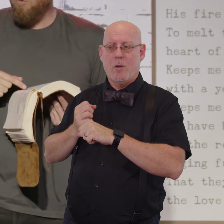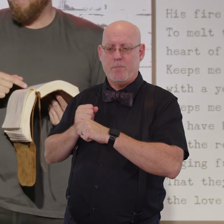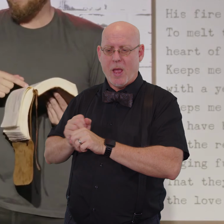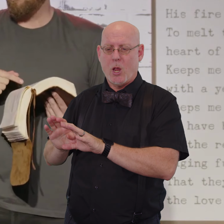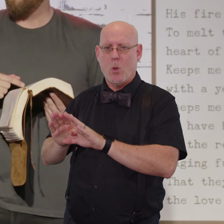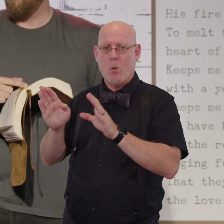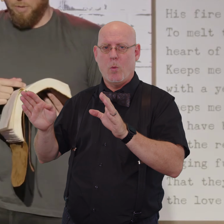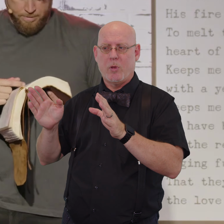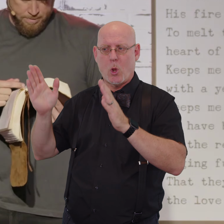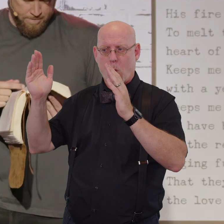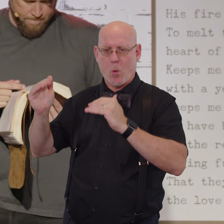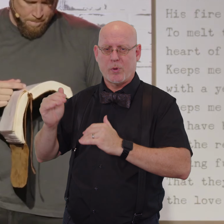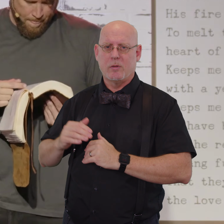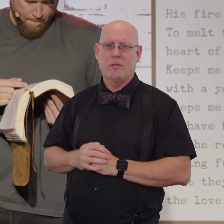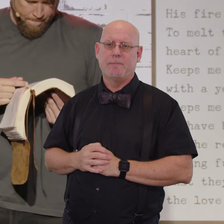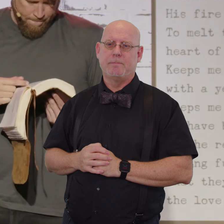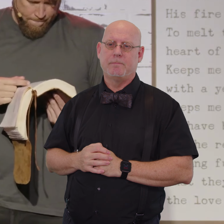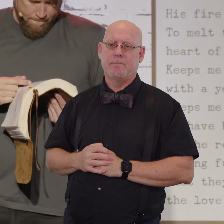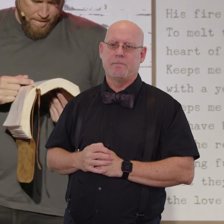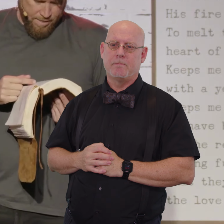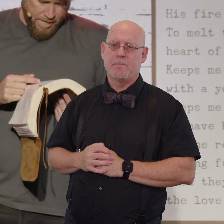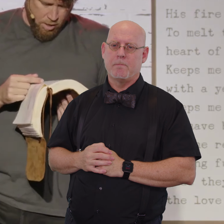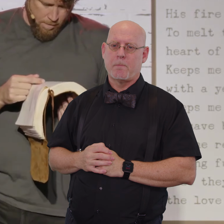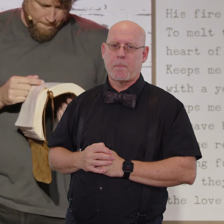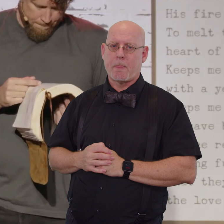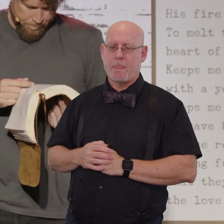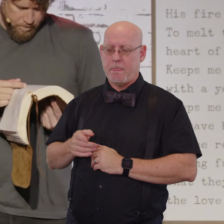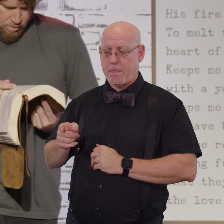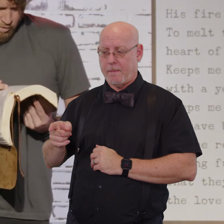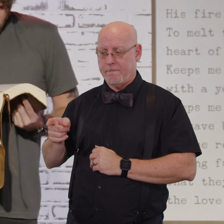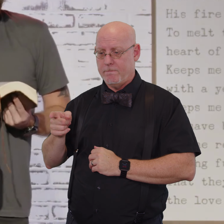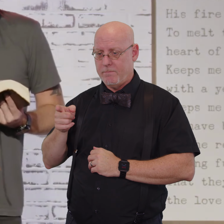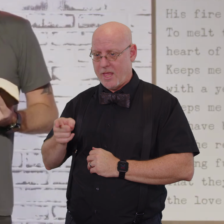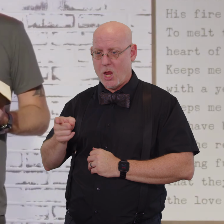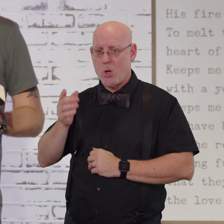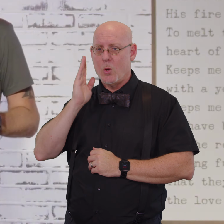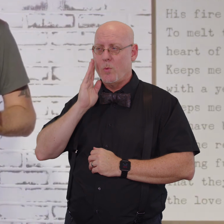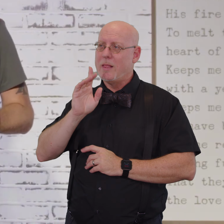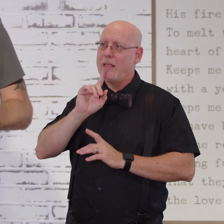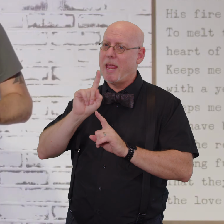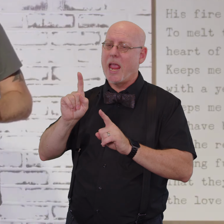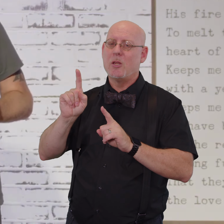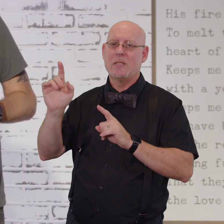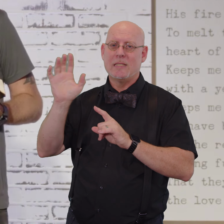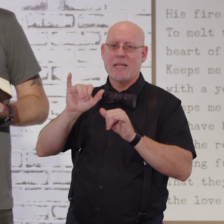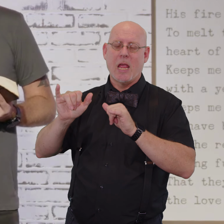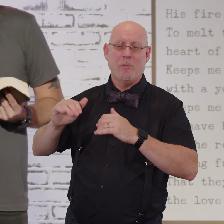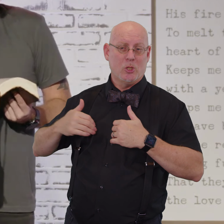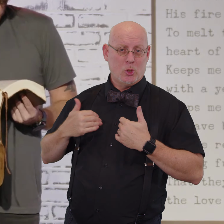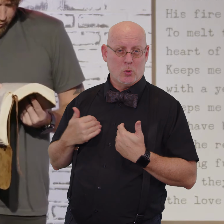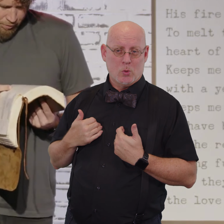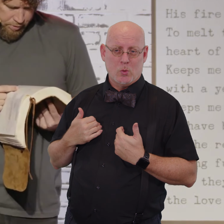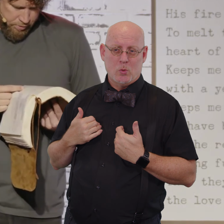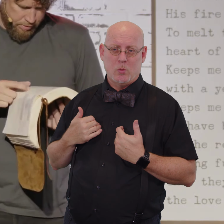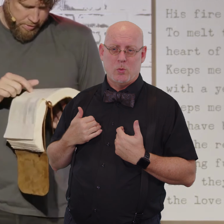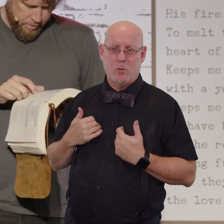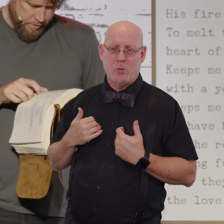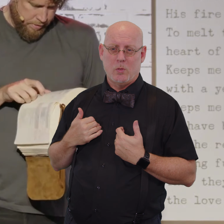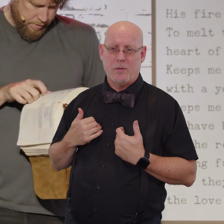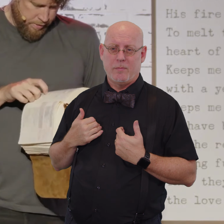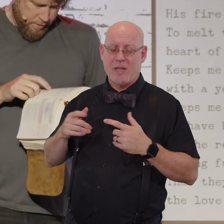I will make a door of hope and there she shall answer as in the days of her youth